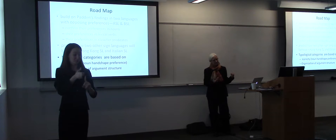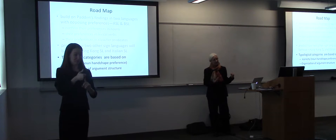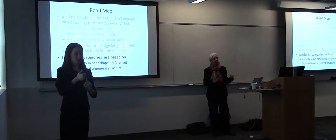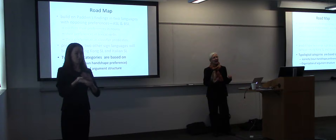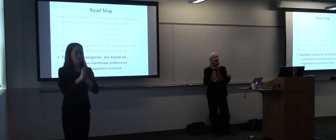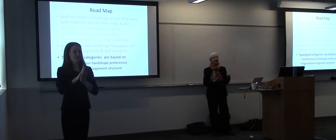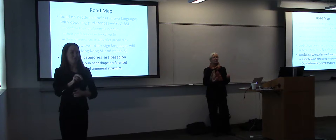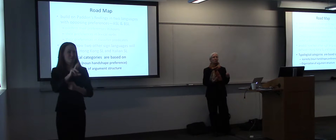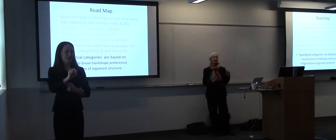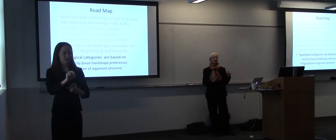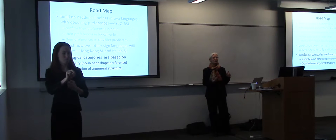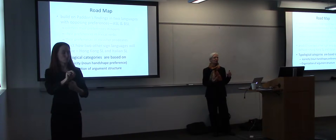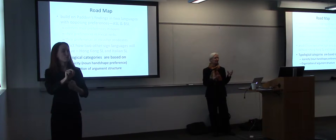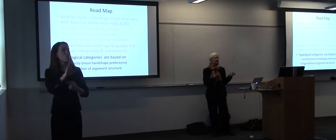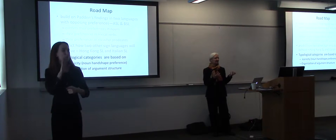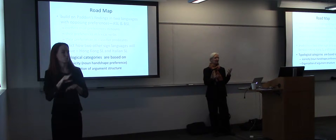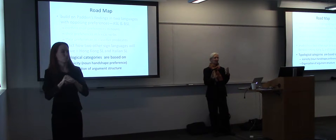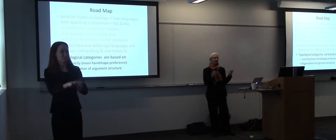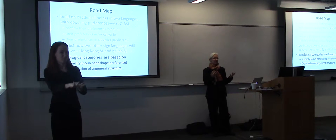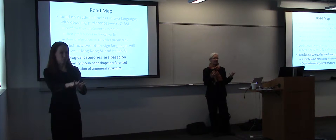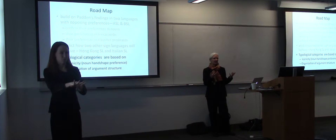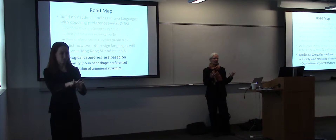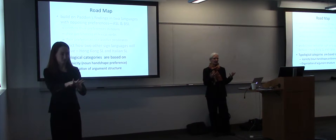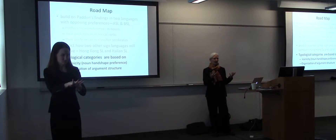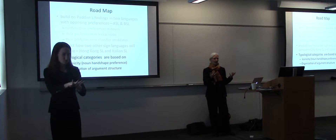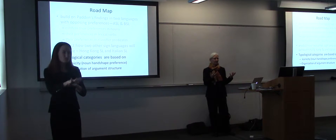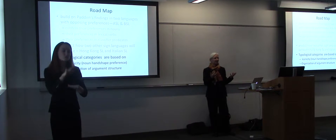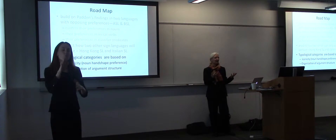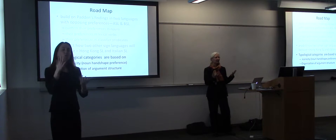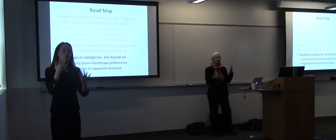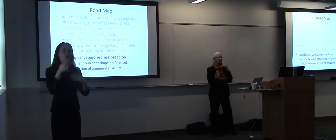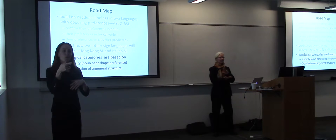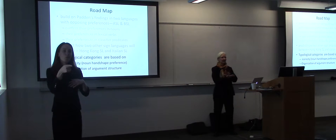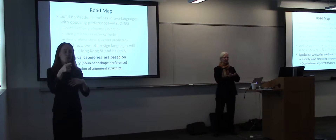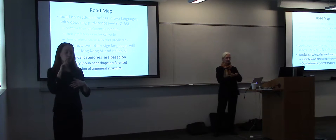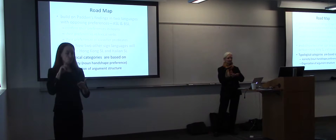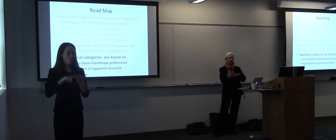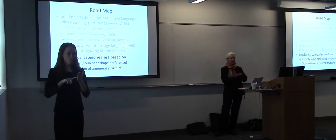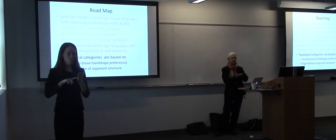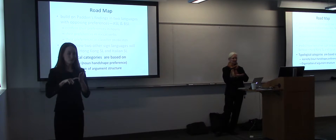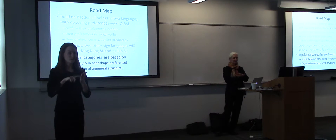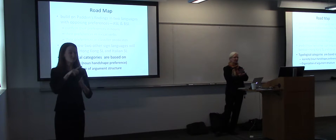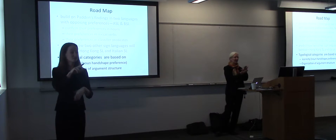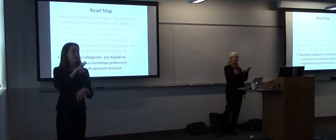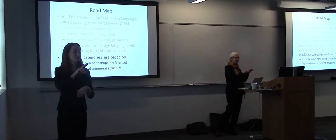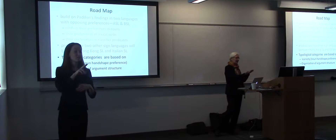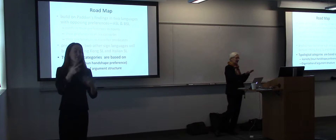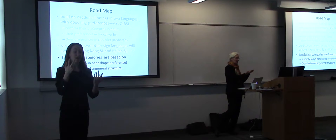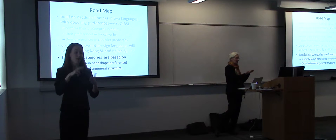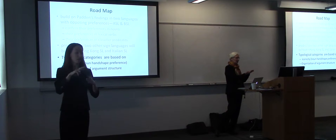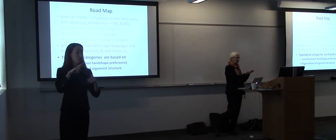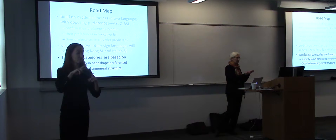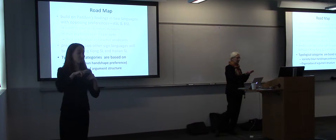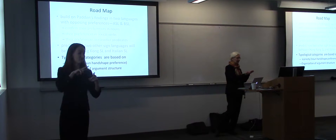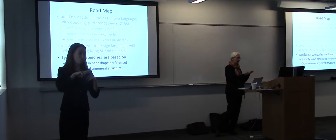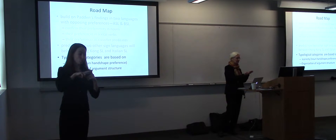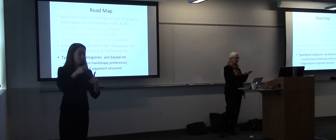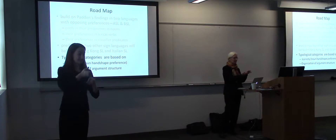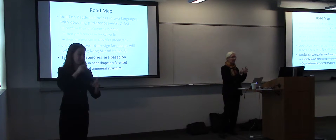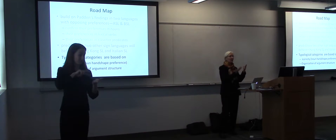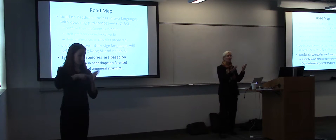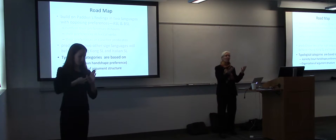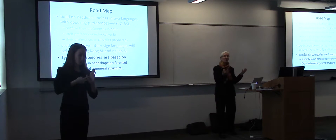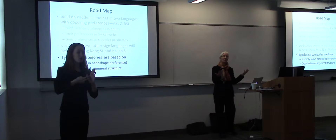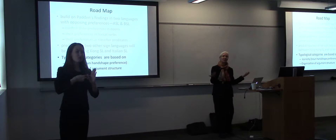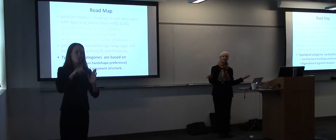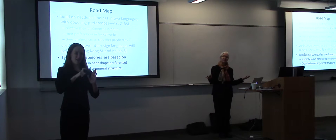them. And once you deal with the issues of lexical semantics and the iconic preference for